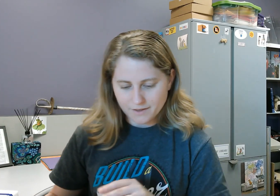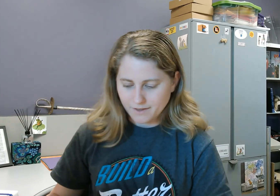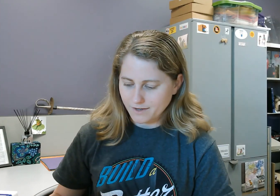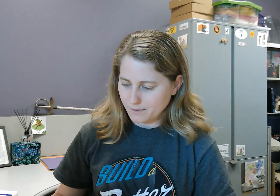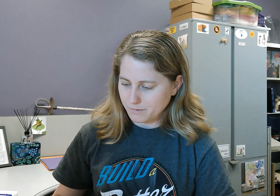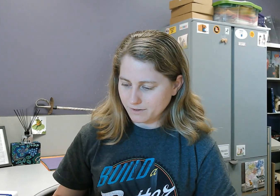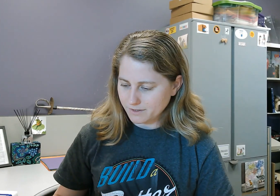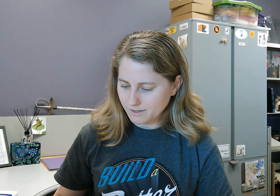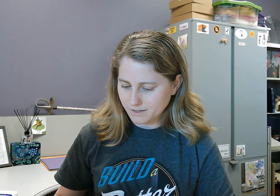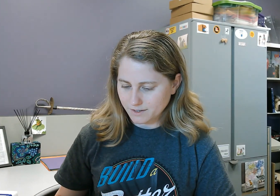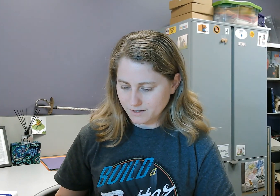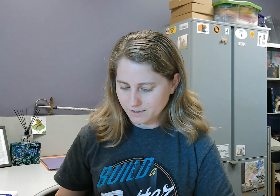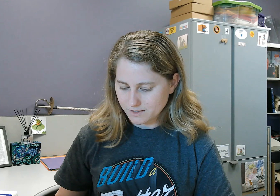And I believe